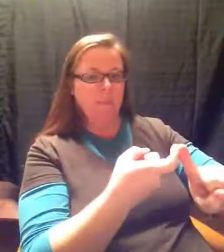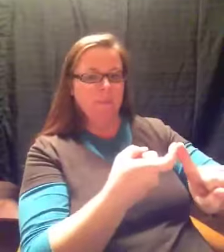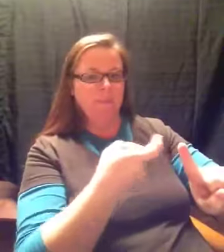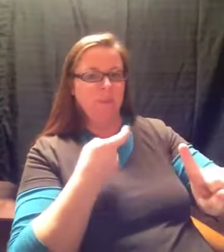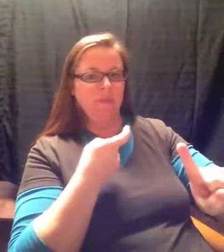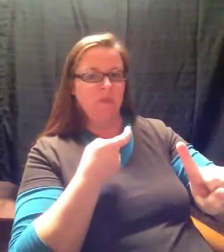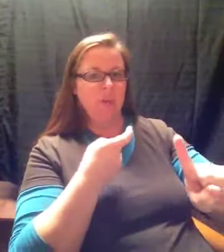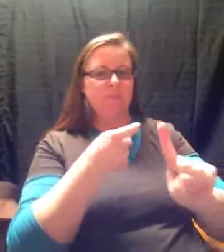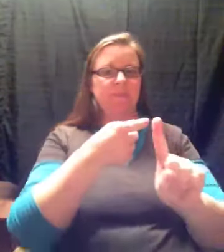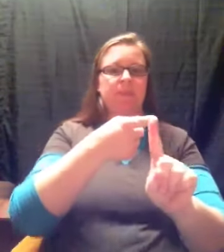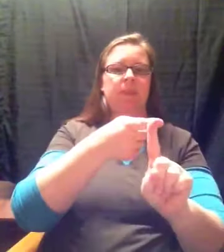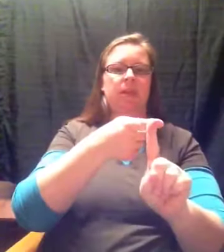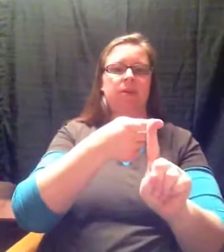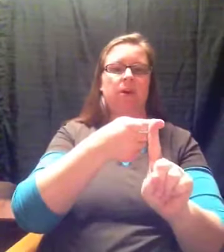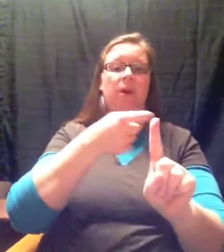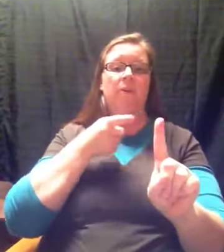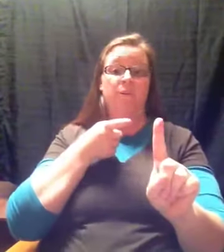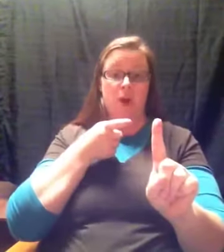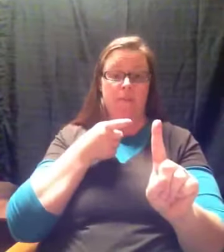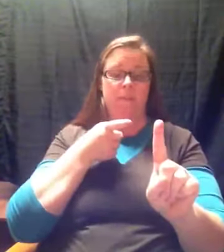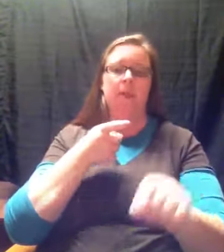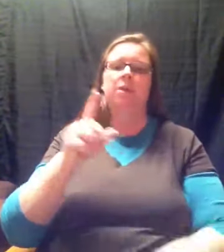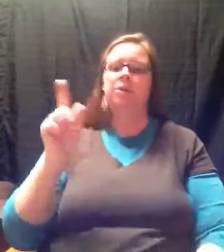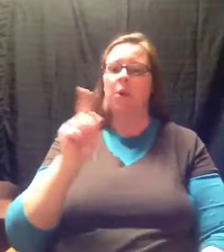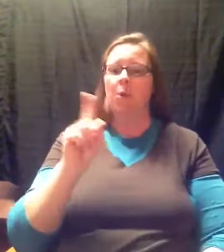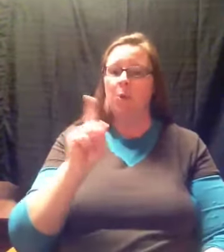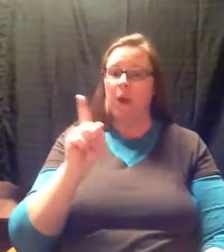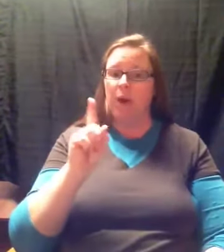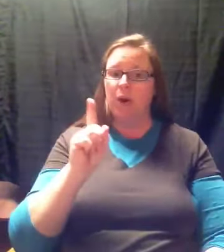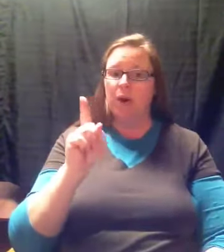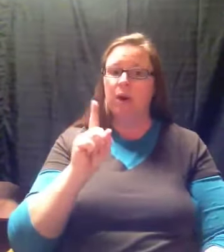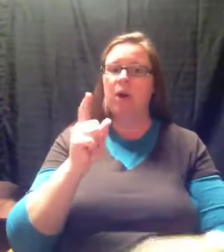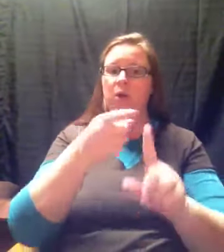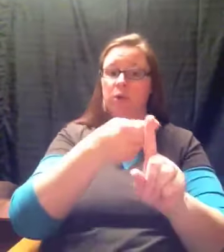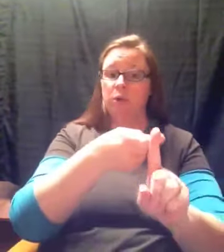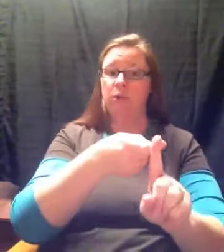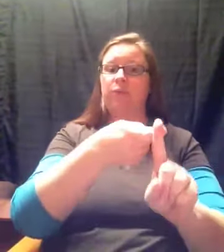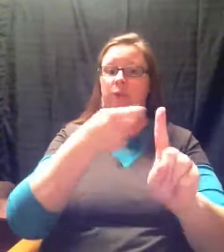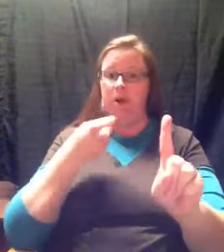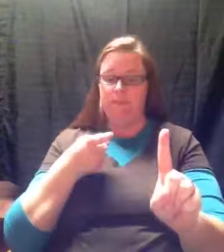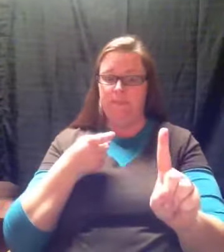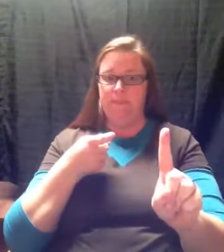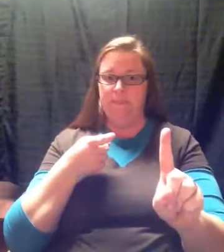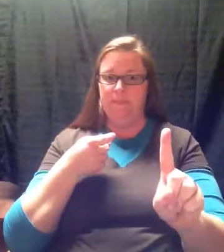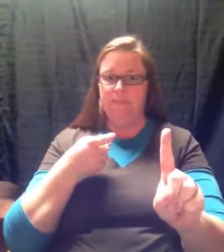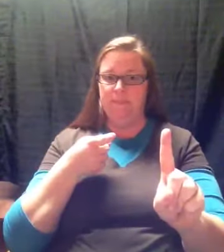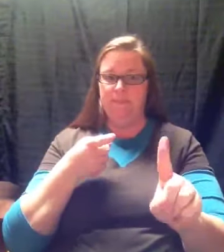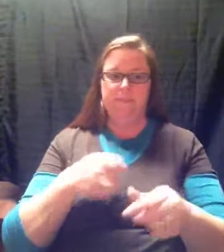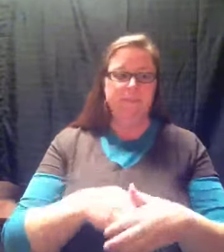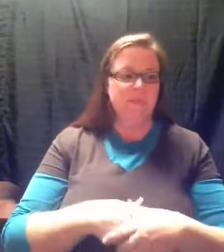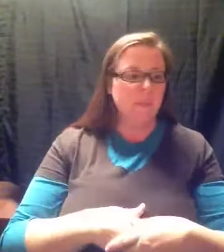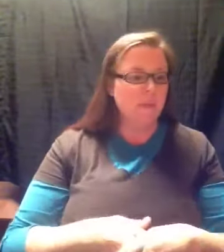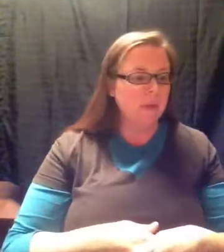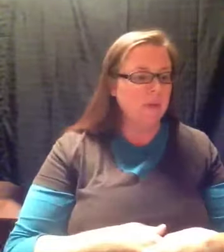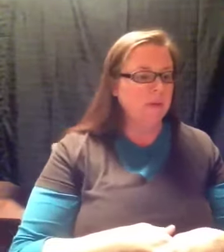from. So, from. So, where are you from?